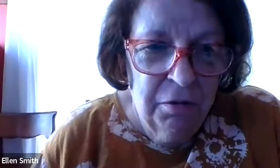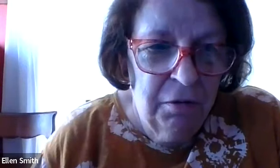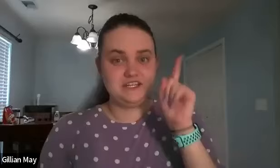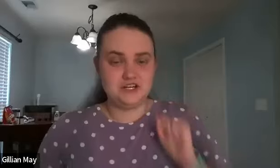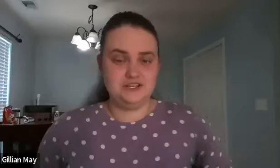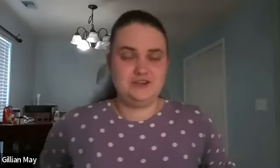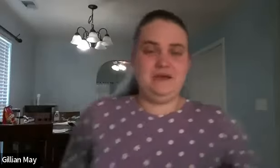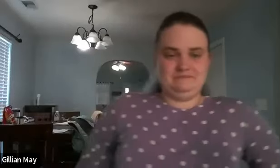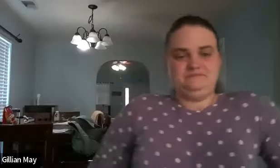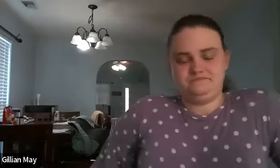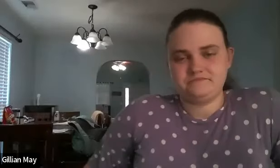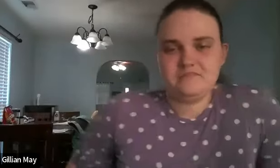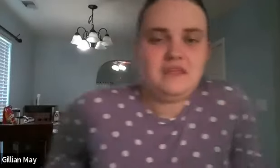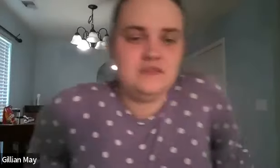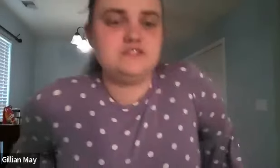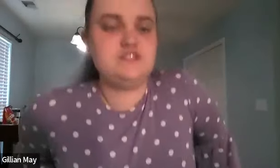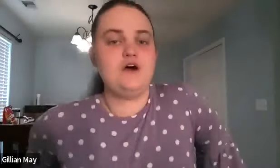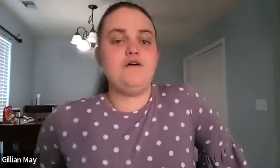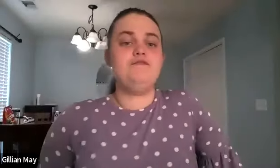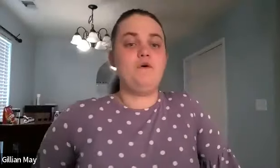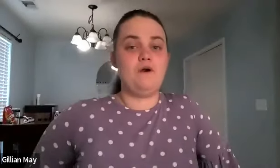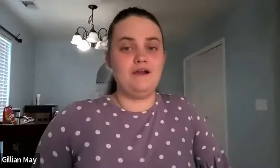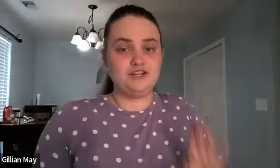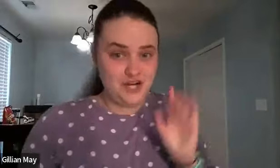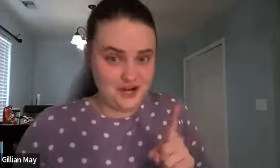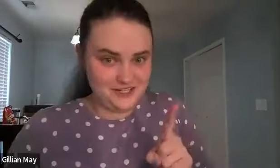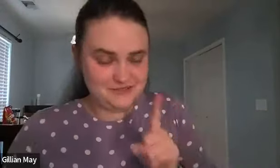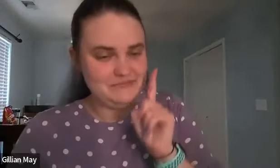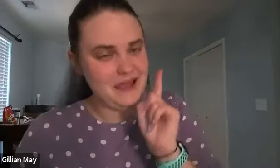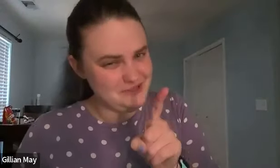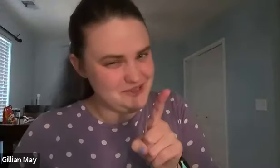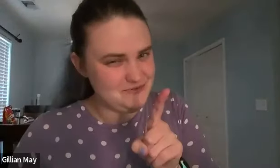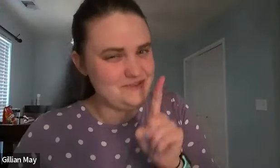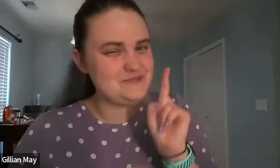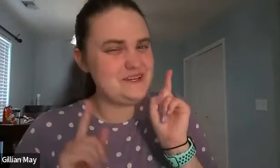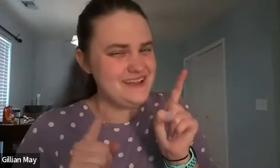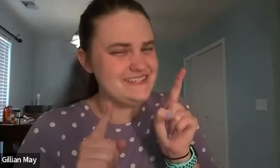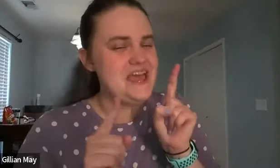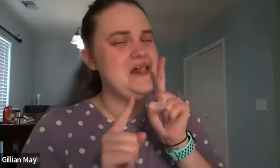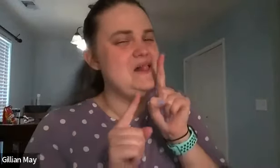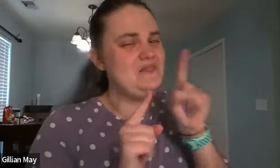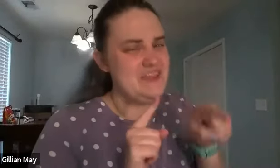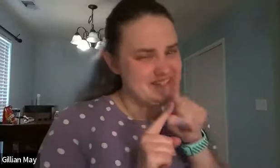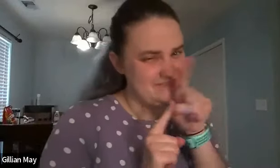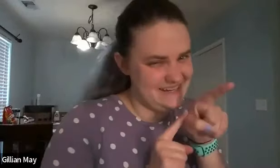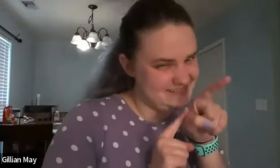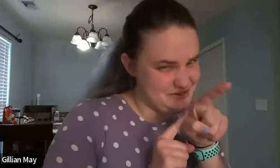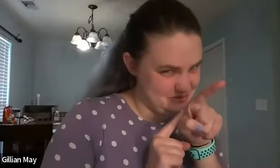Bank and church. Okay. So for church, I'm doing this one first because there's a funny story with